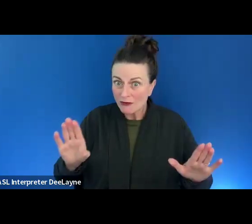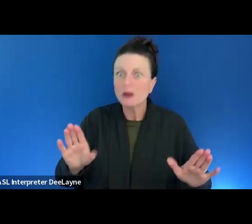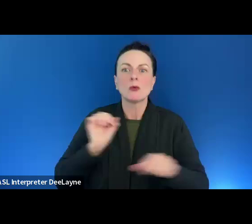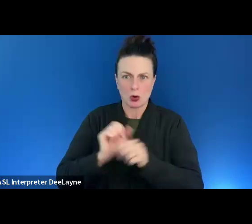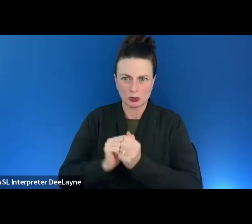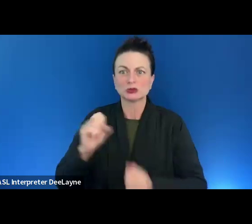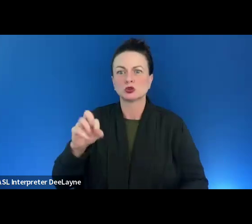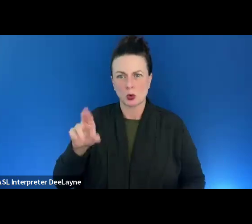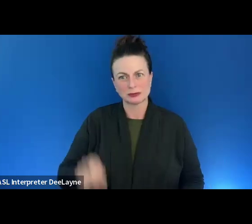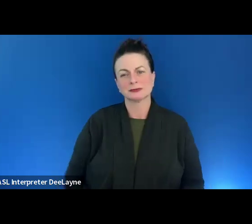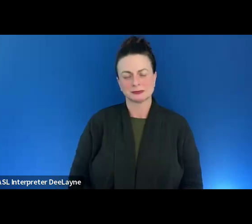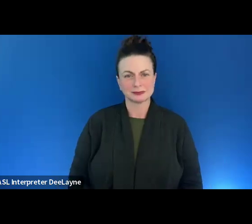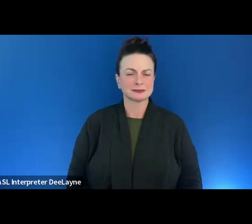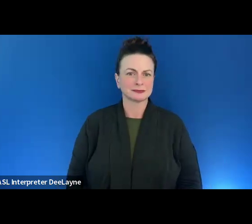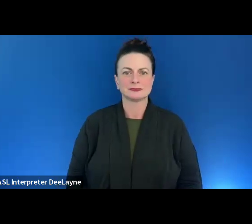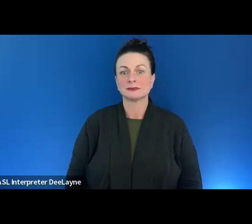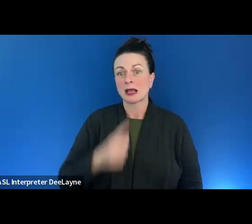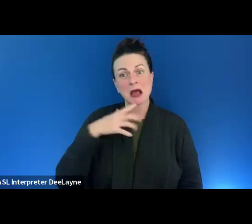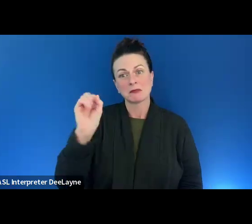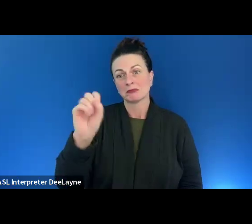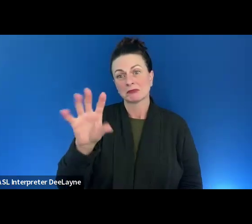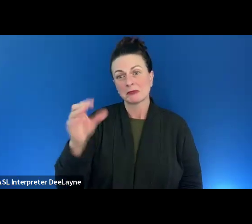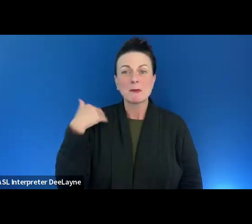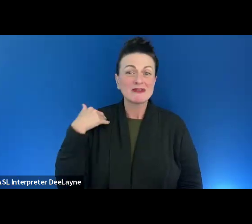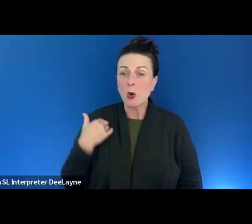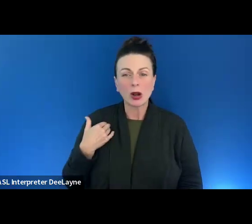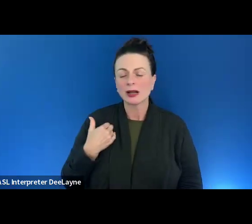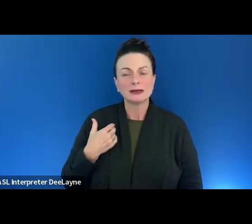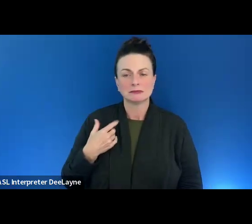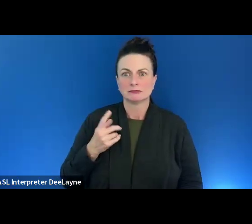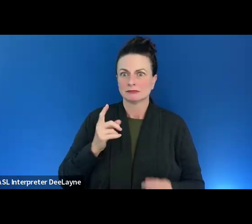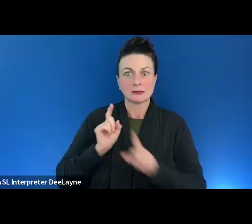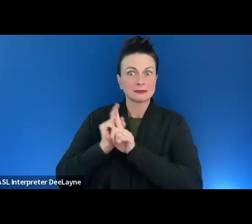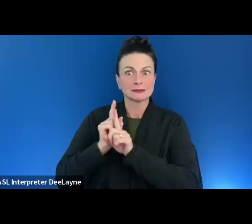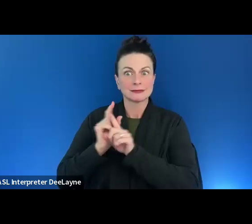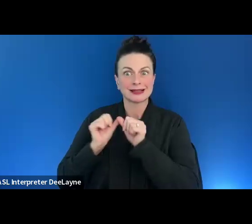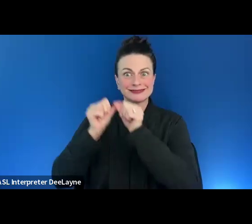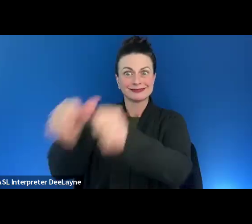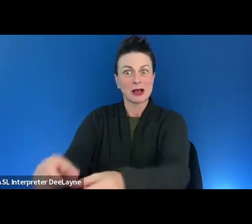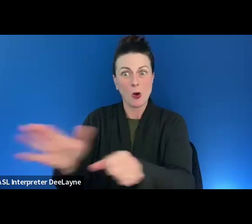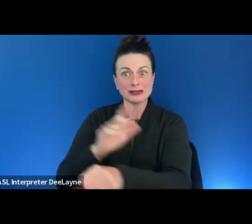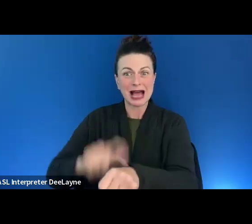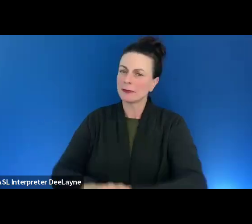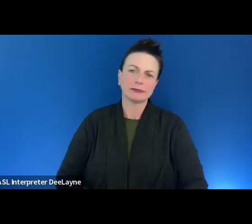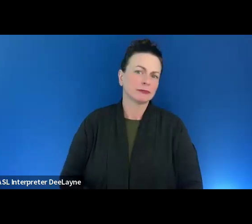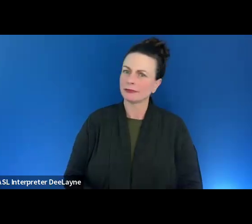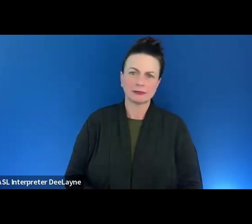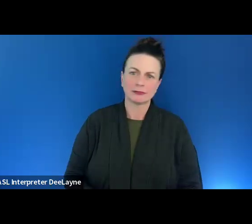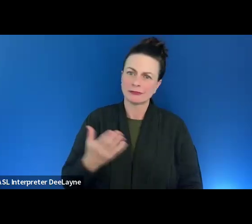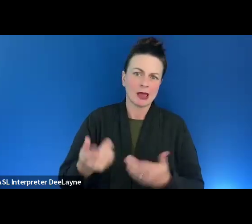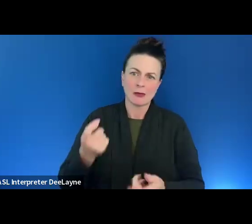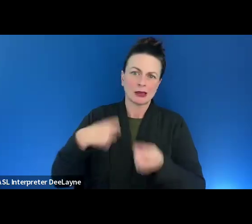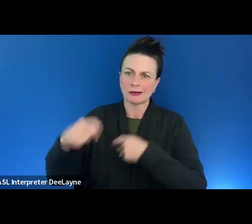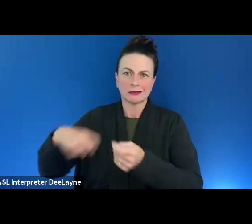SCORE. And as I mentioned before, you may not have the same mentor your entire time. You know, based on